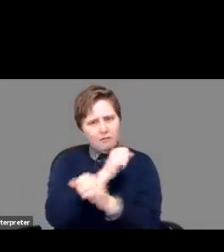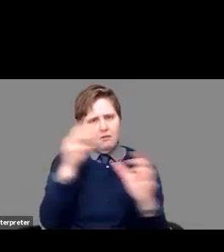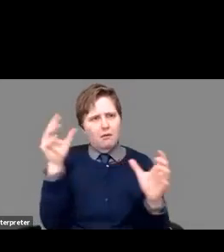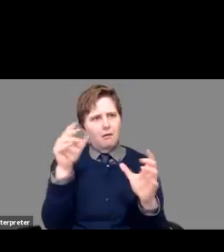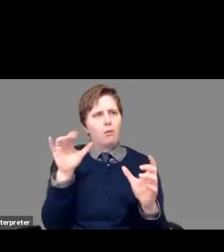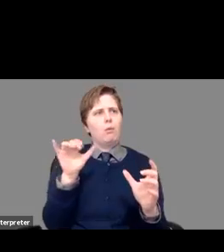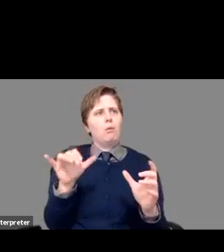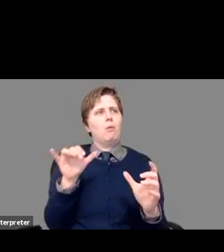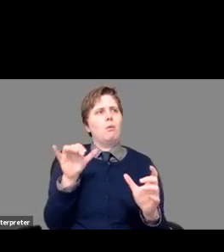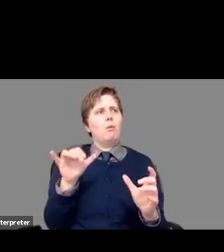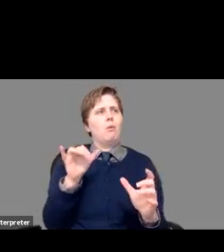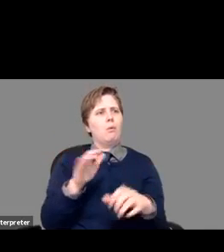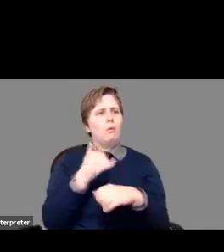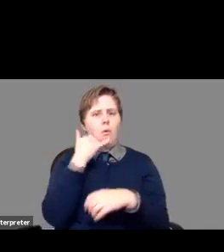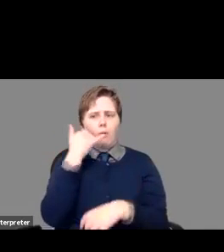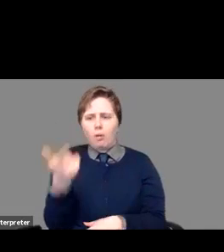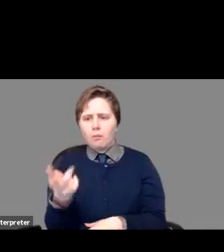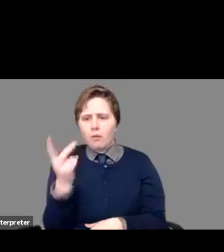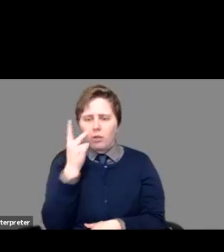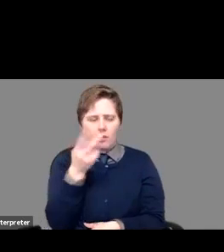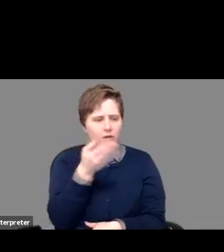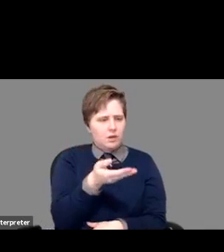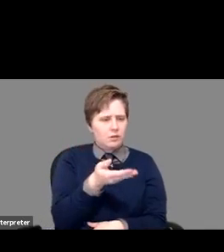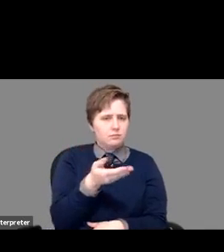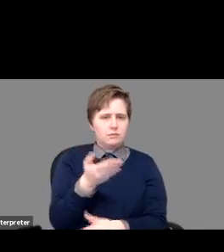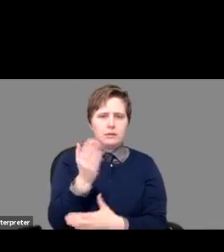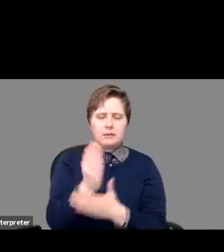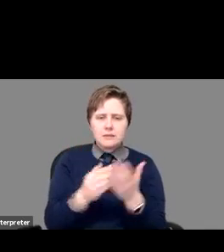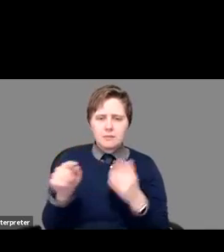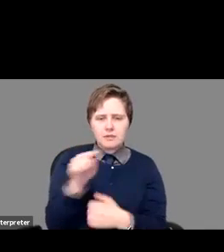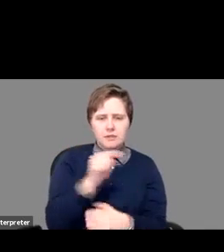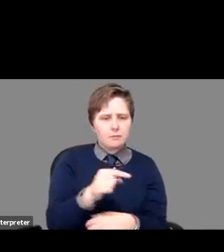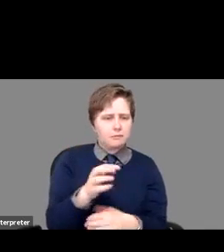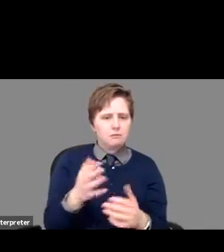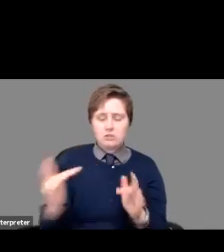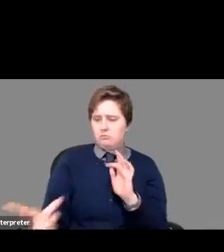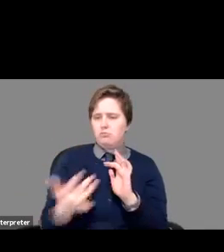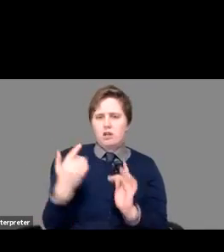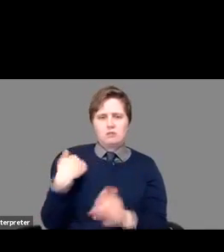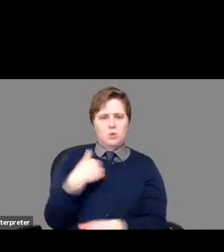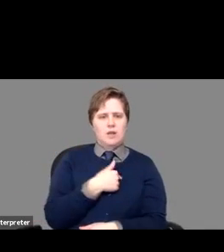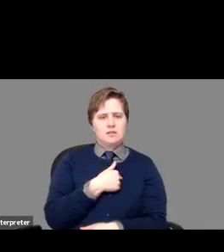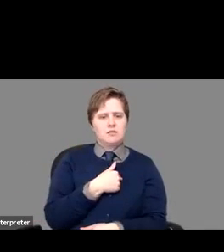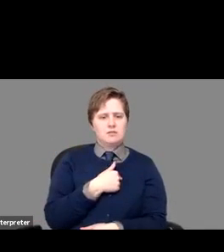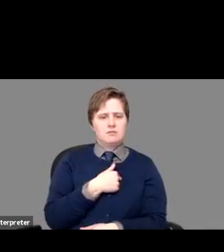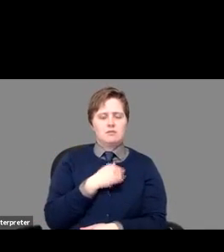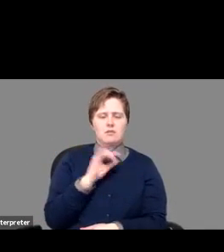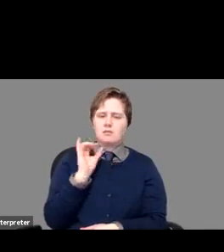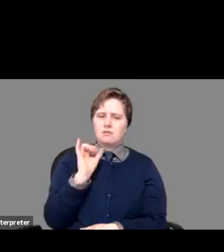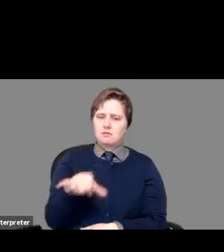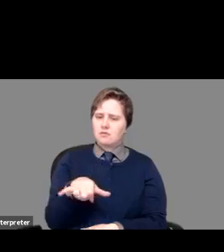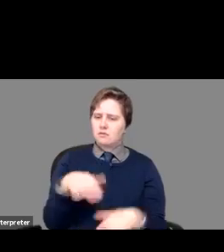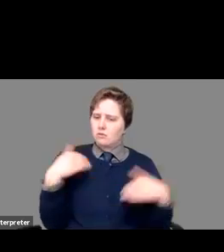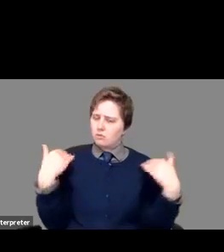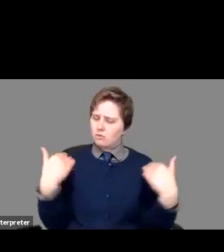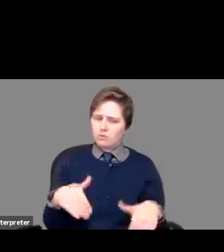to call or to look. Some of them just simply reached out to us, and that has been